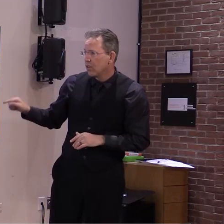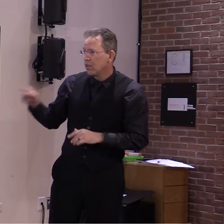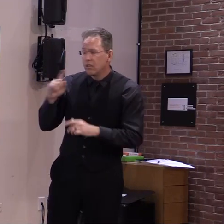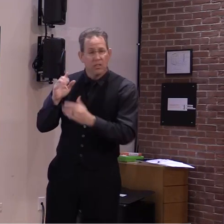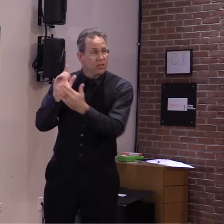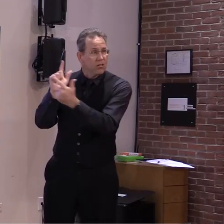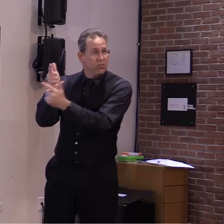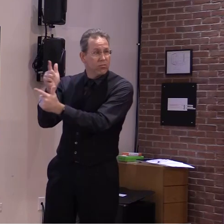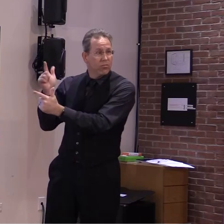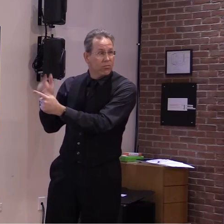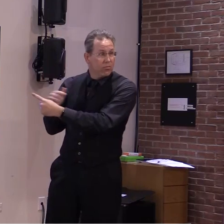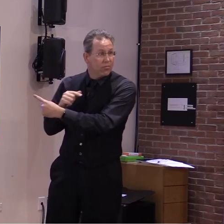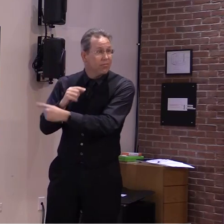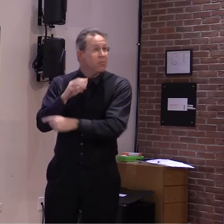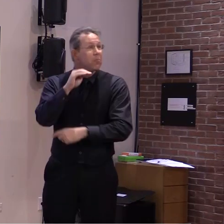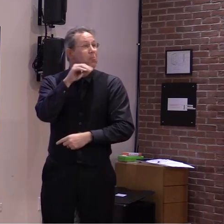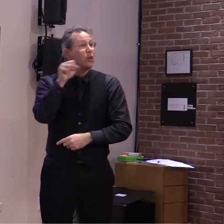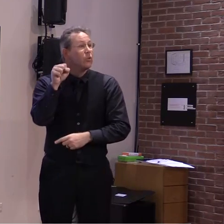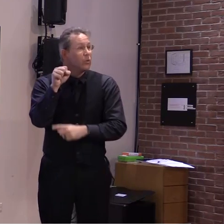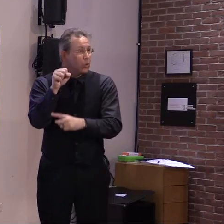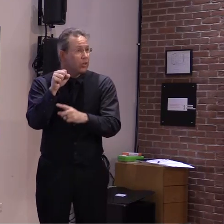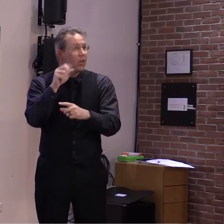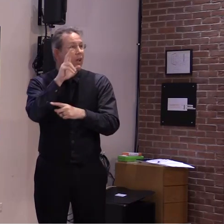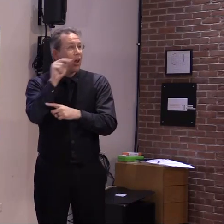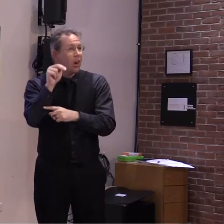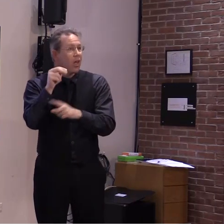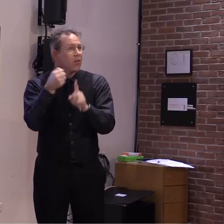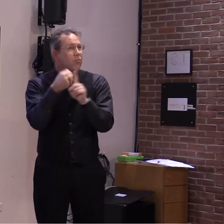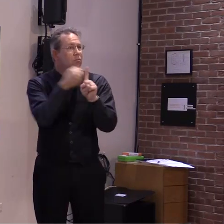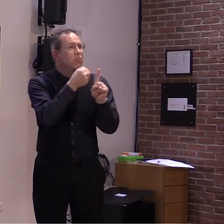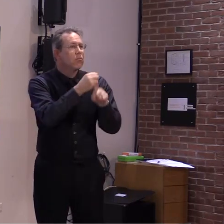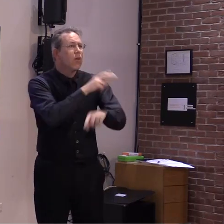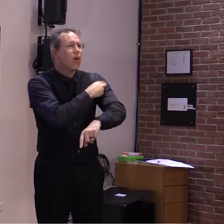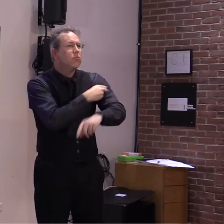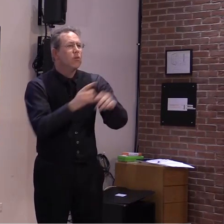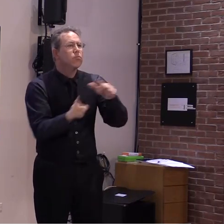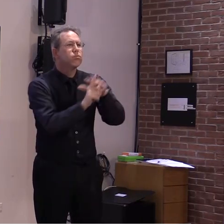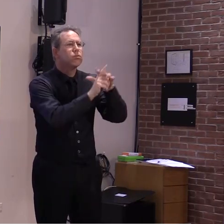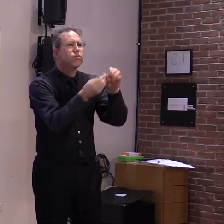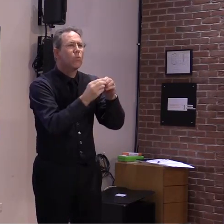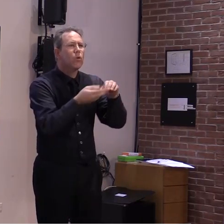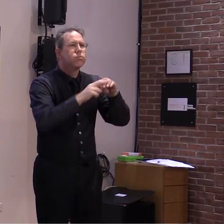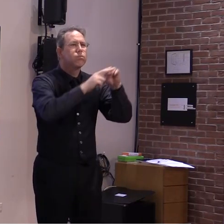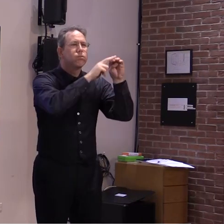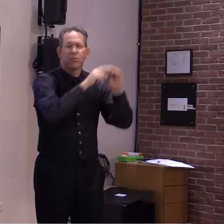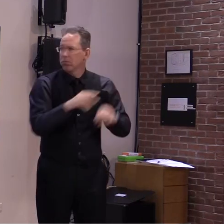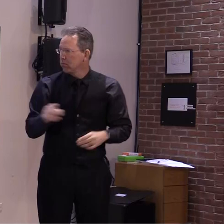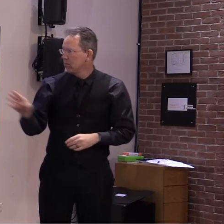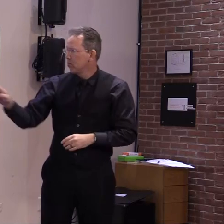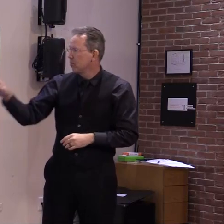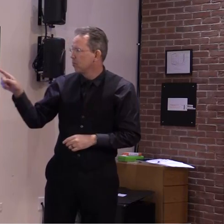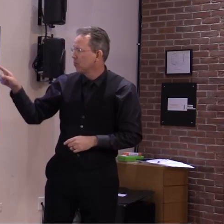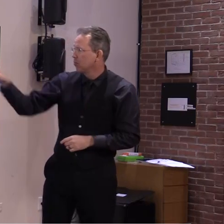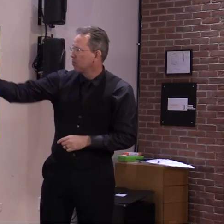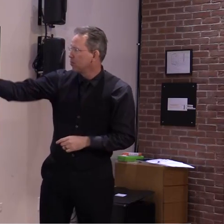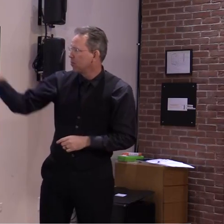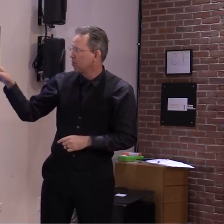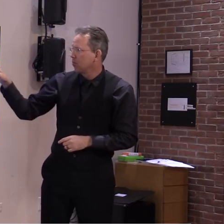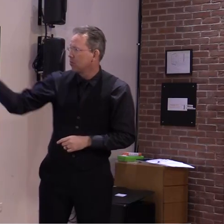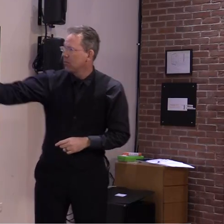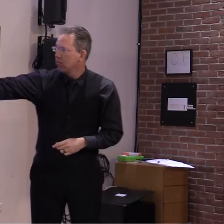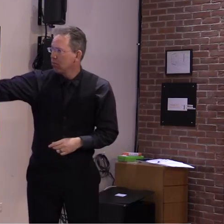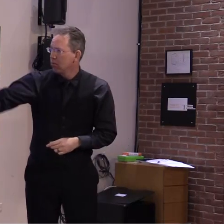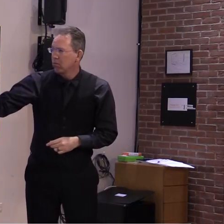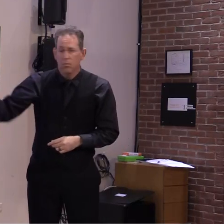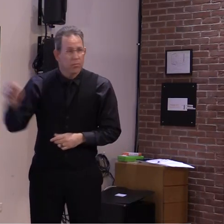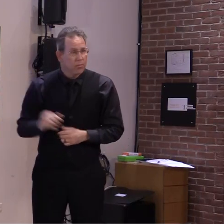their hospitalizations rise as well. The remaining states have seen their hospitalization numbers remain relatively flat,